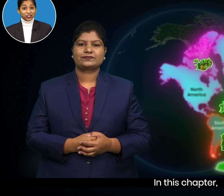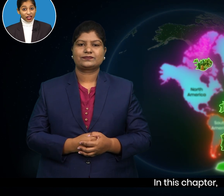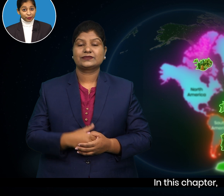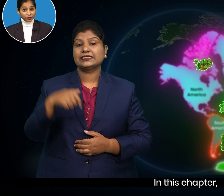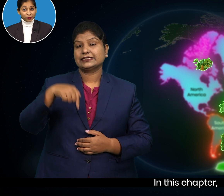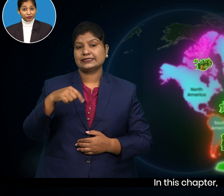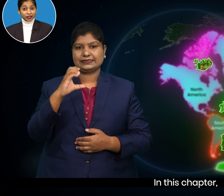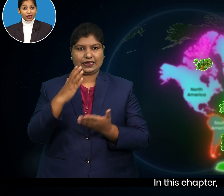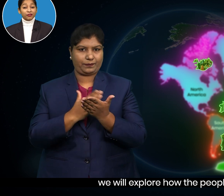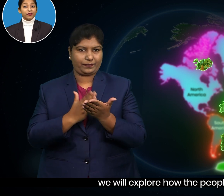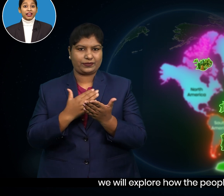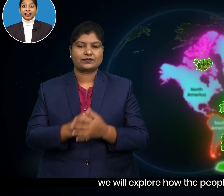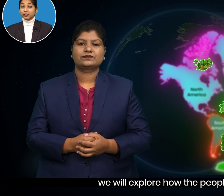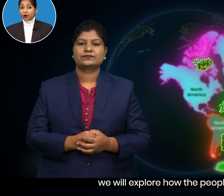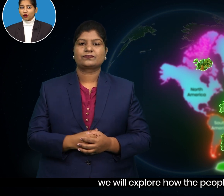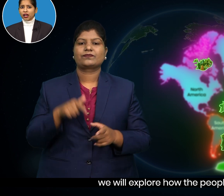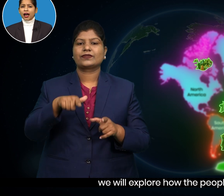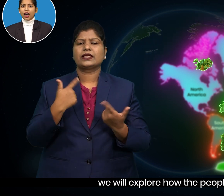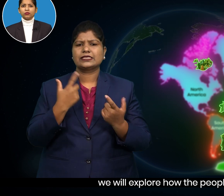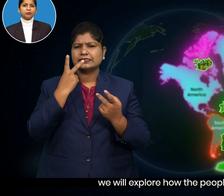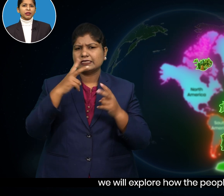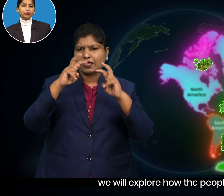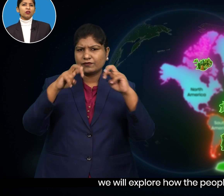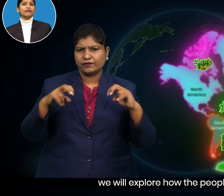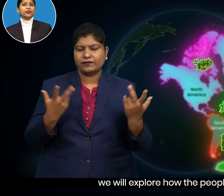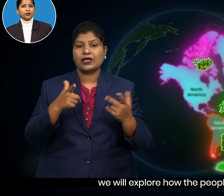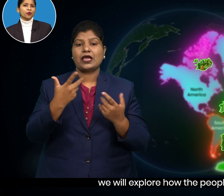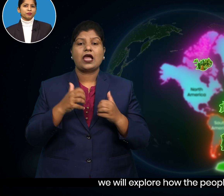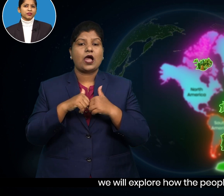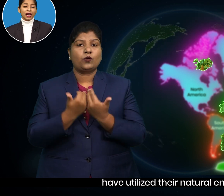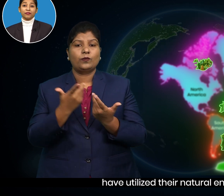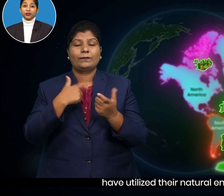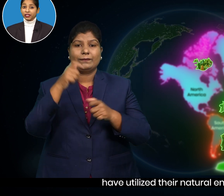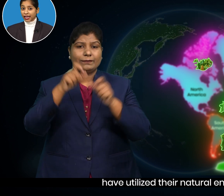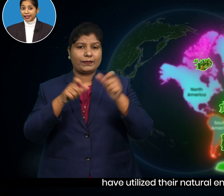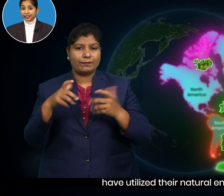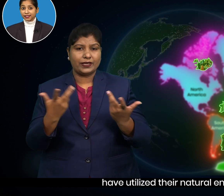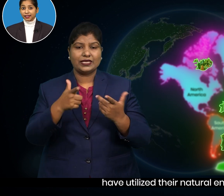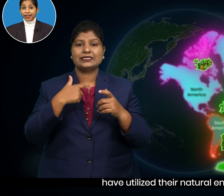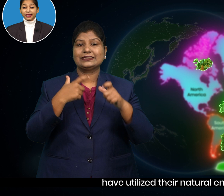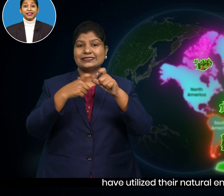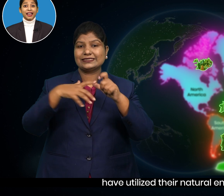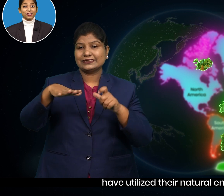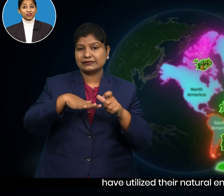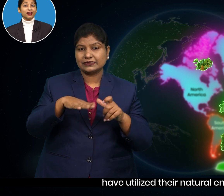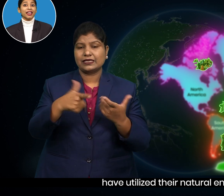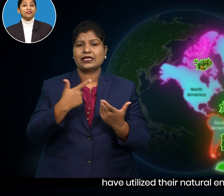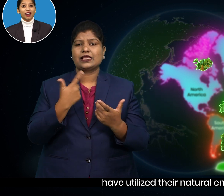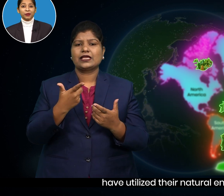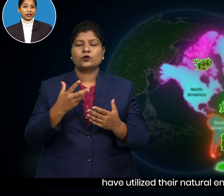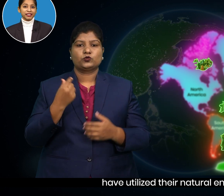In this chapter, we will explore how the people of Europe have utilized their